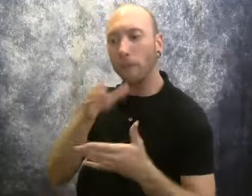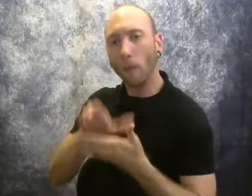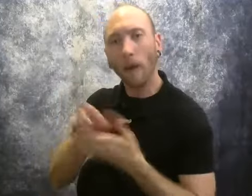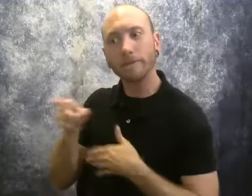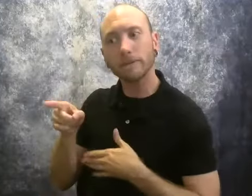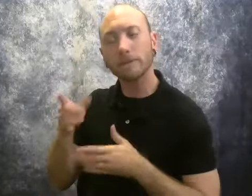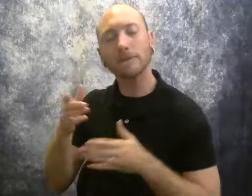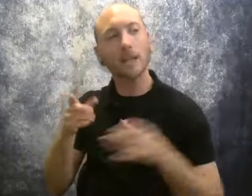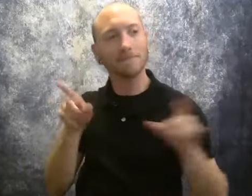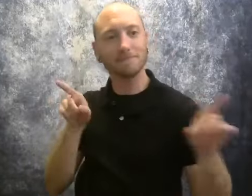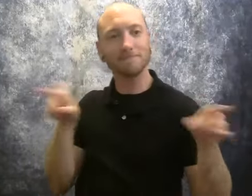round,